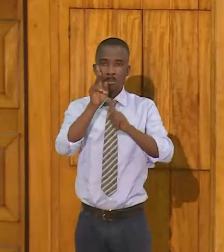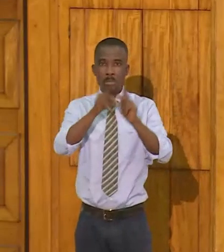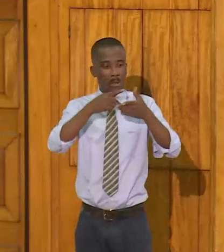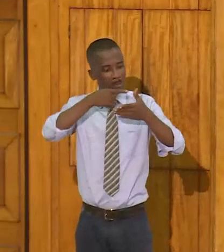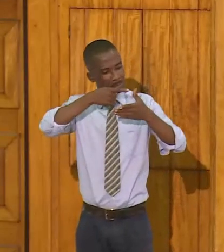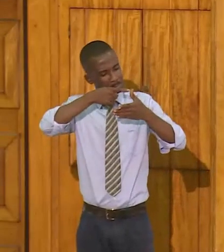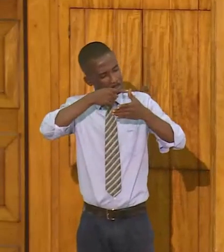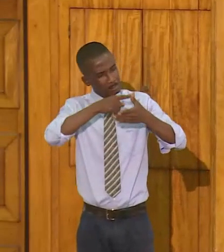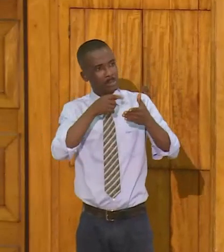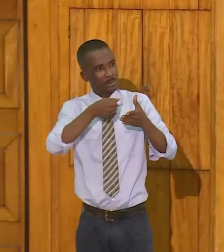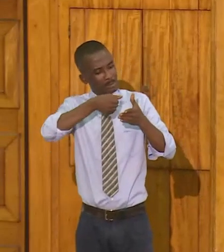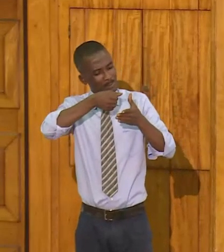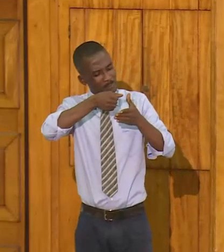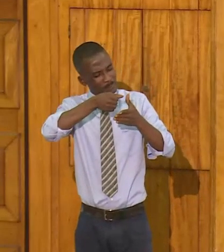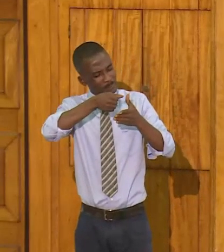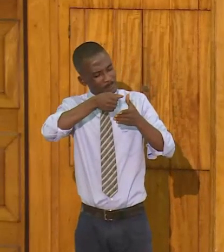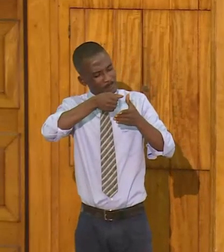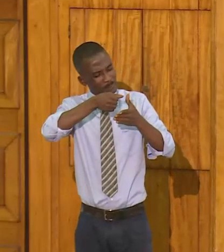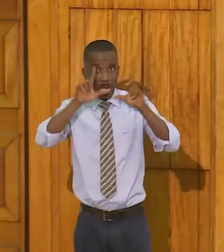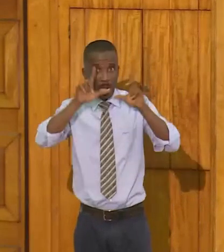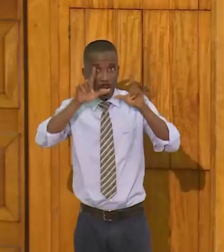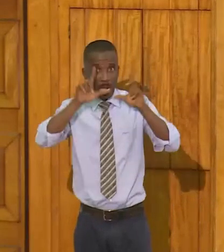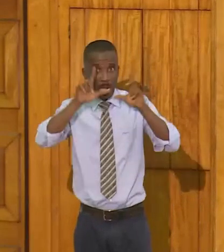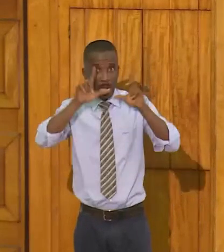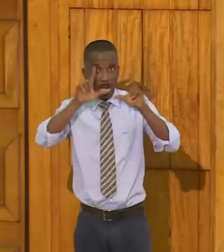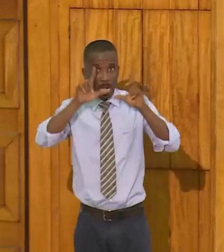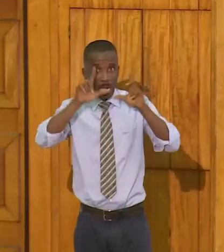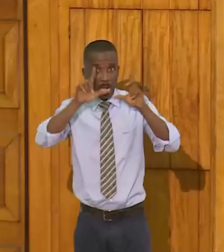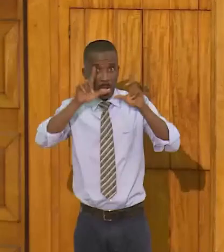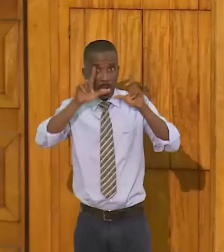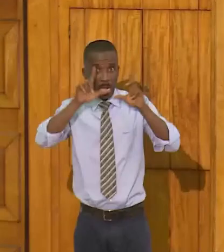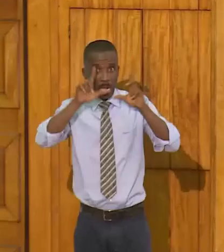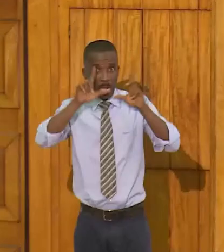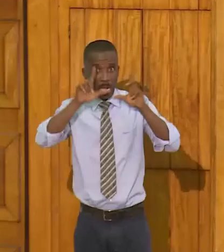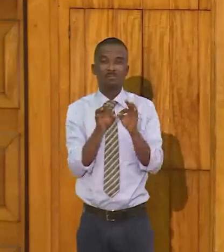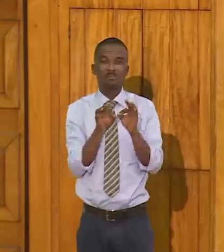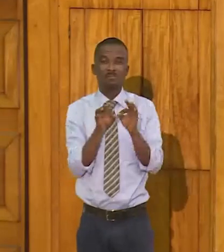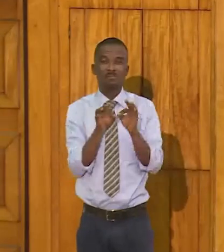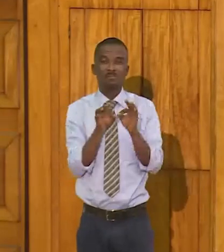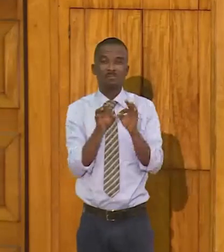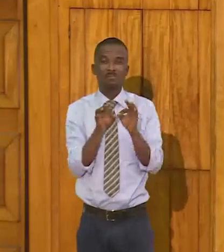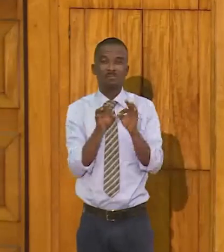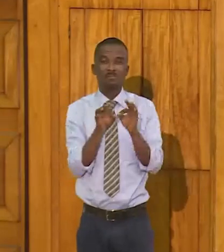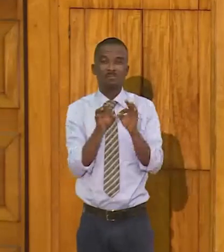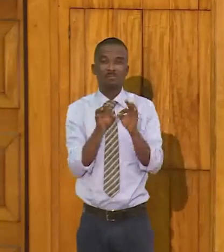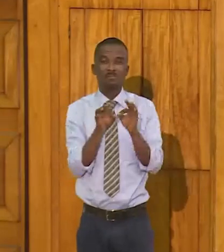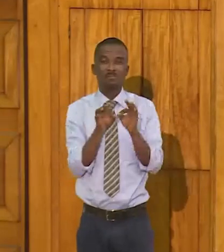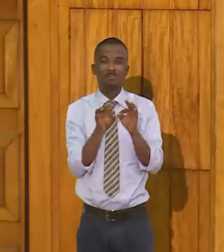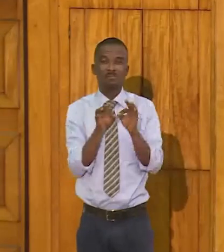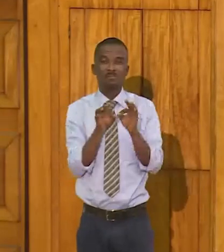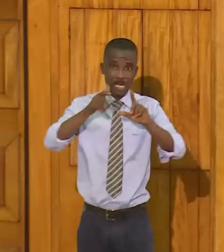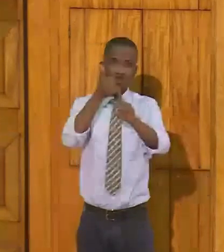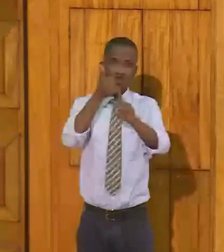testing are conducted in laboratories that are in public laboratories, meaning that they are government